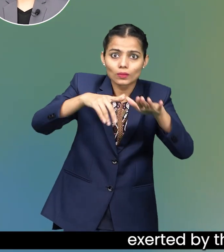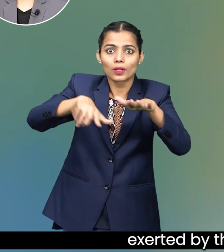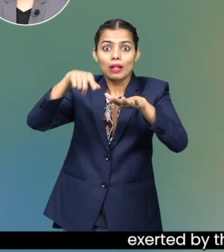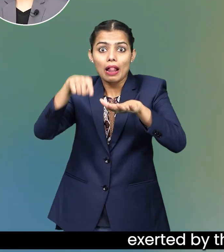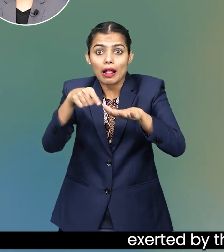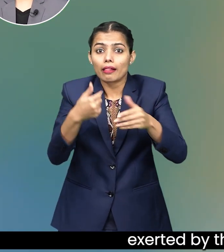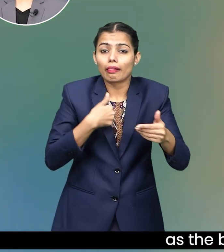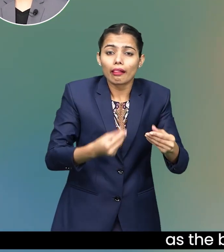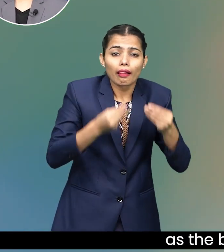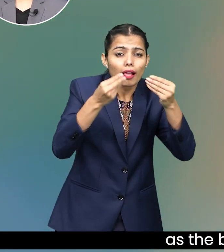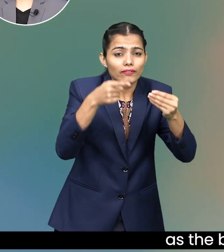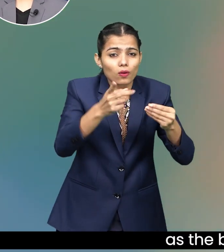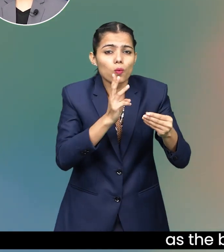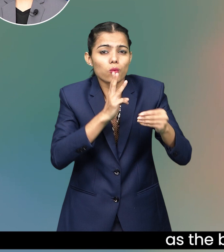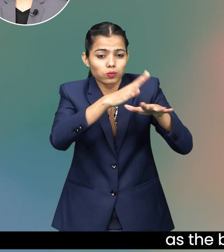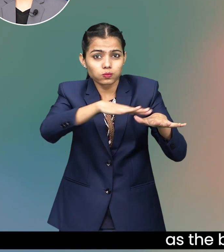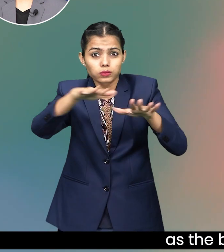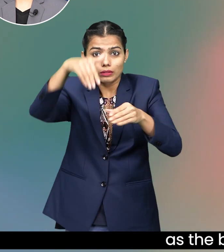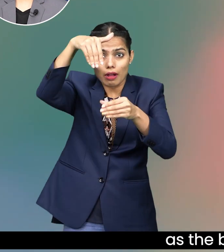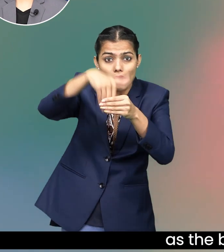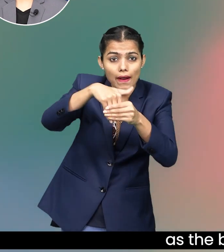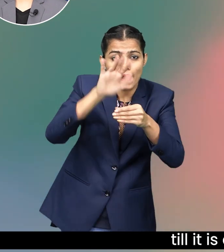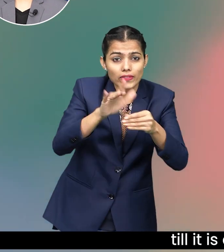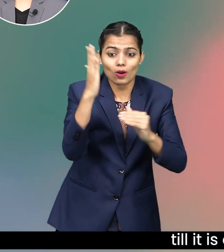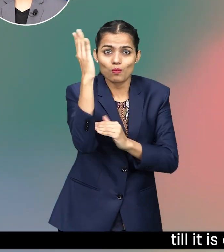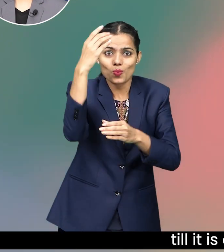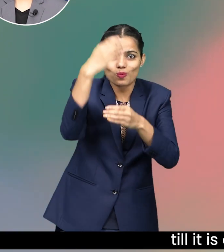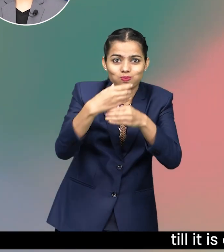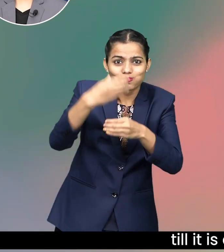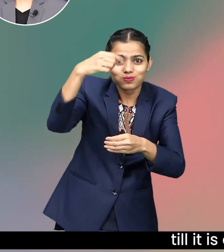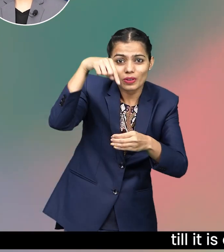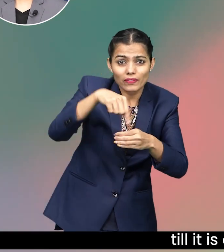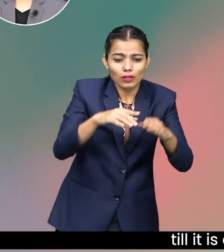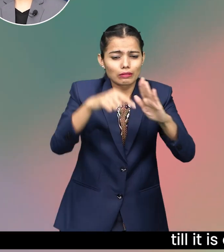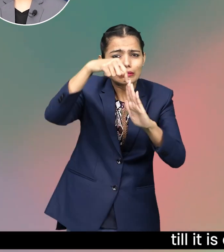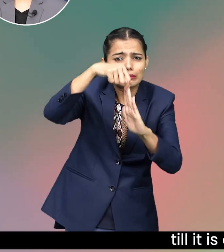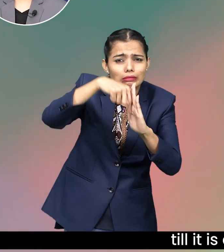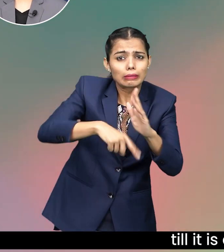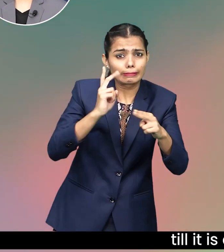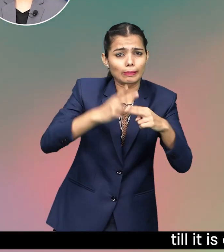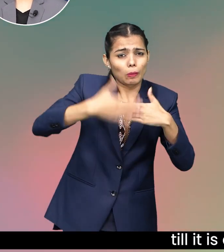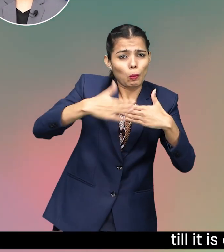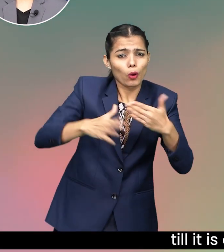goes on increasing as the bottle is pushed deeper till it is a completely immersed